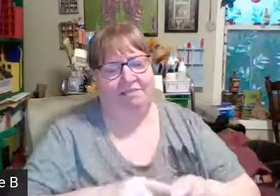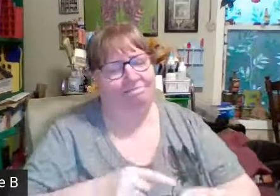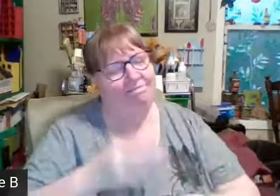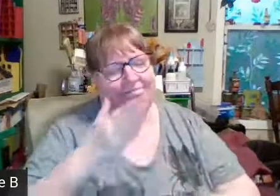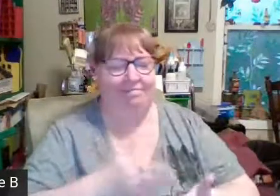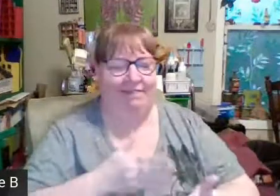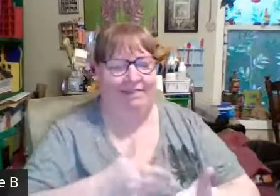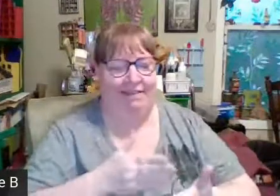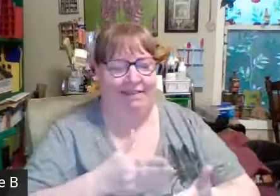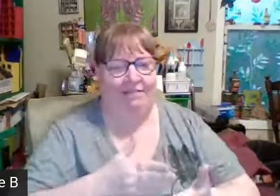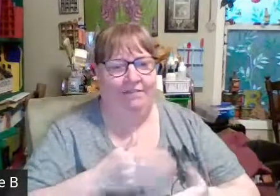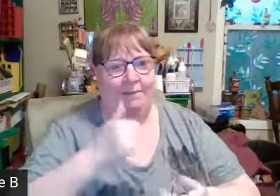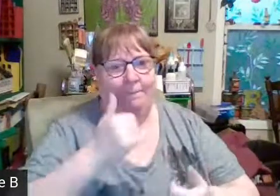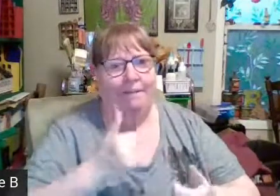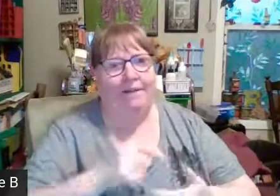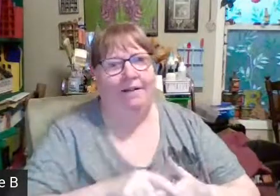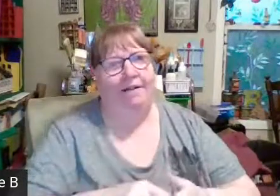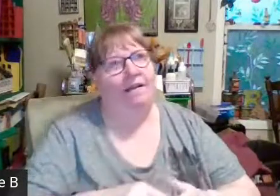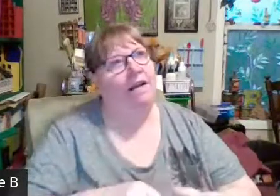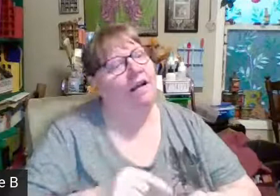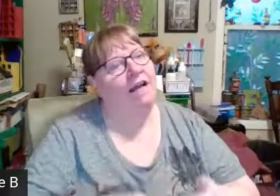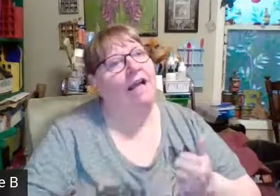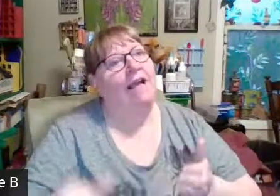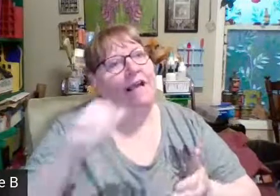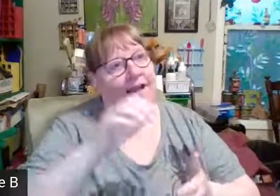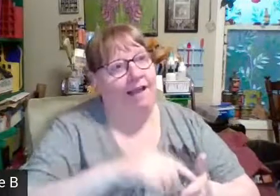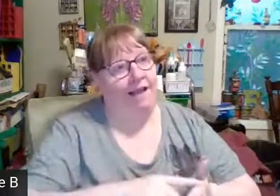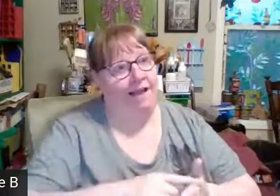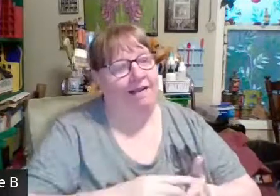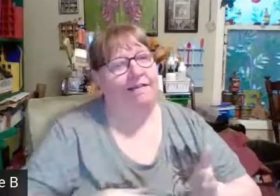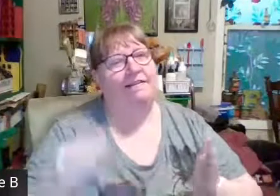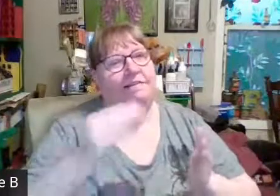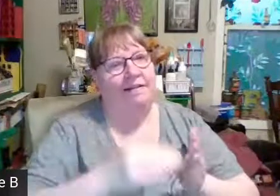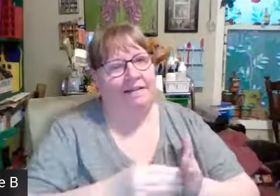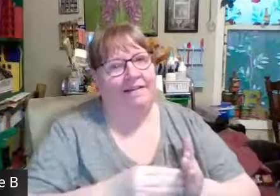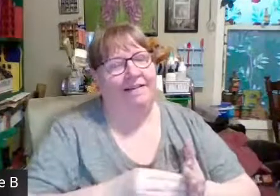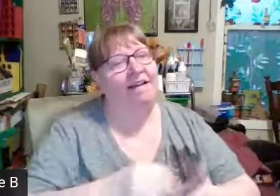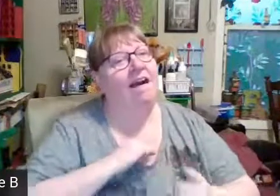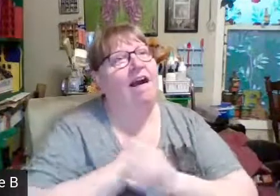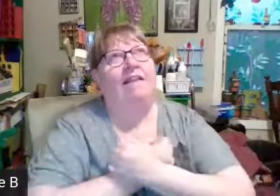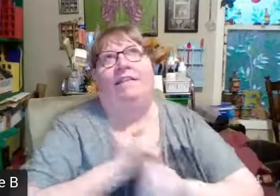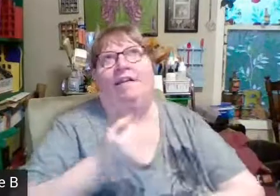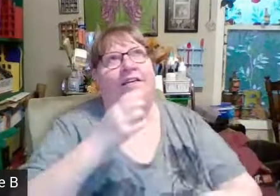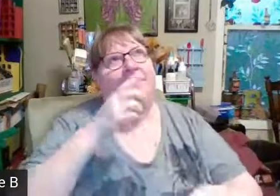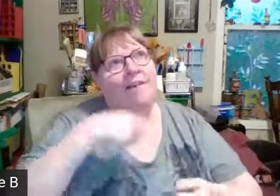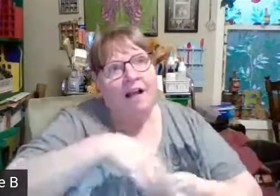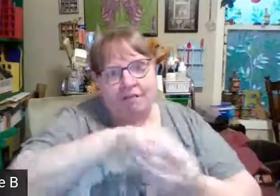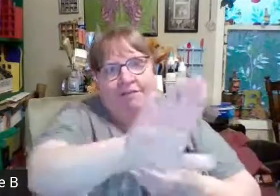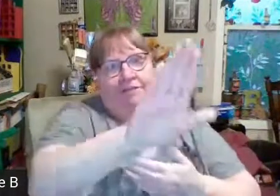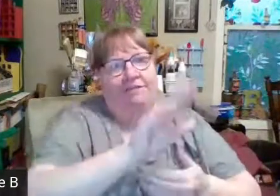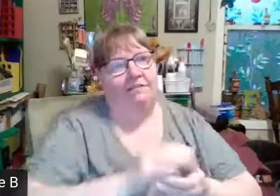add on there, I love elephants. Well, pretty soon that person's probably going to say, I want